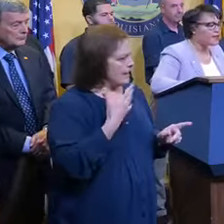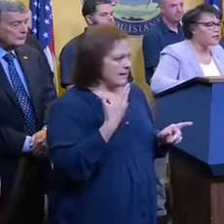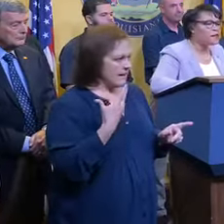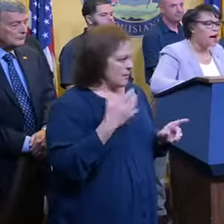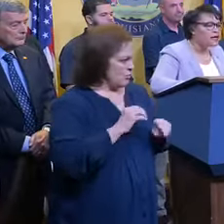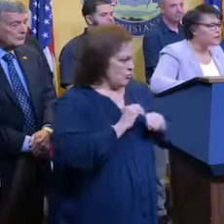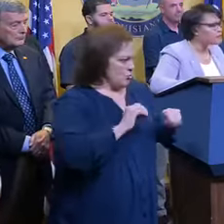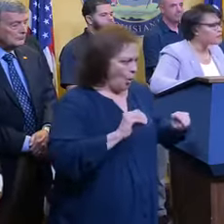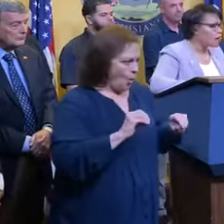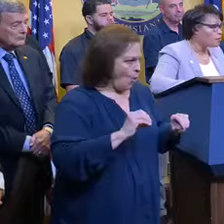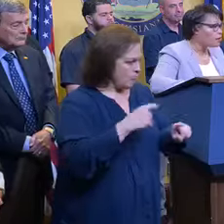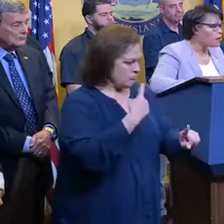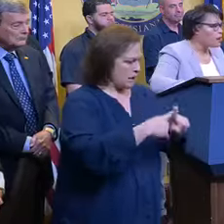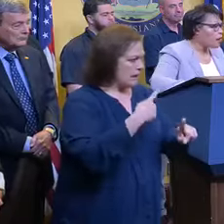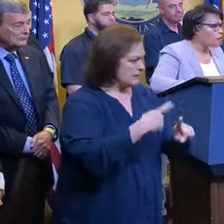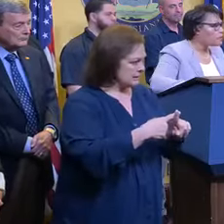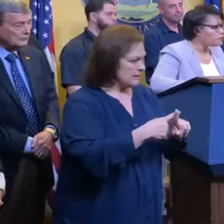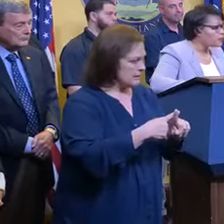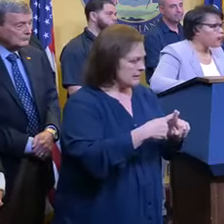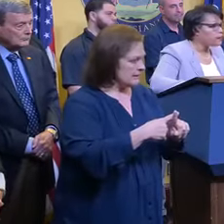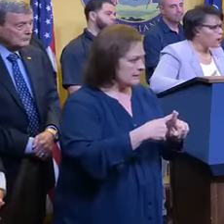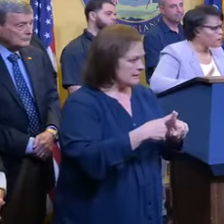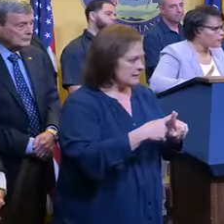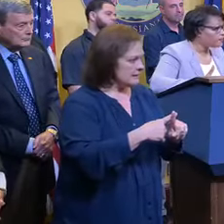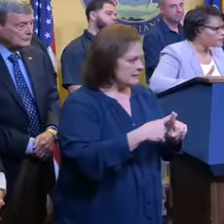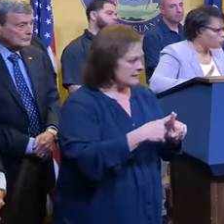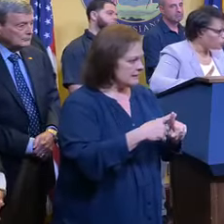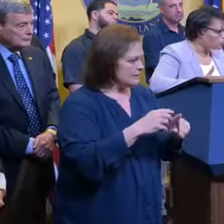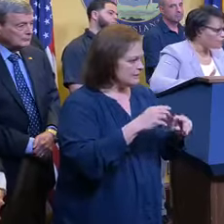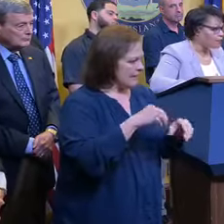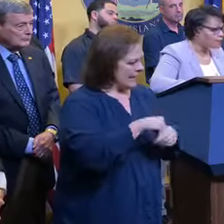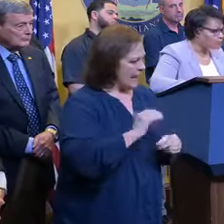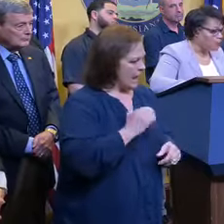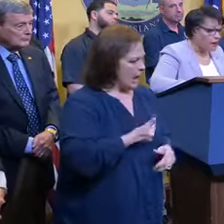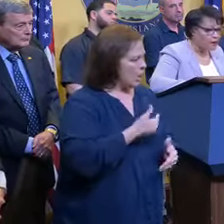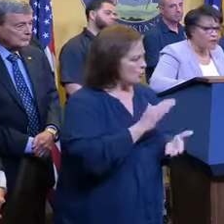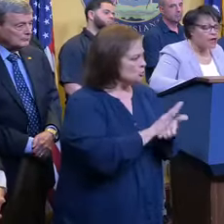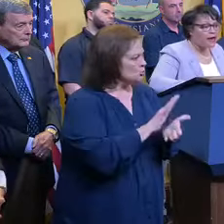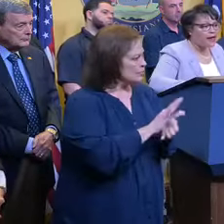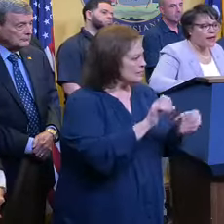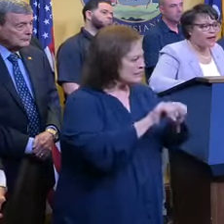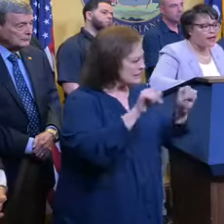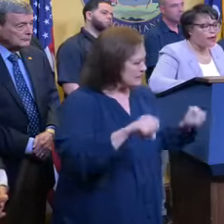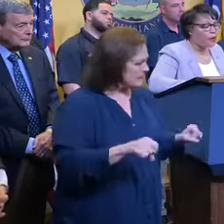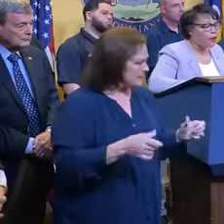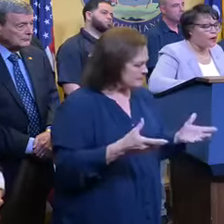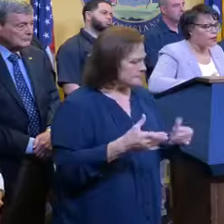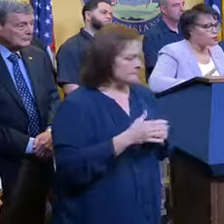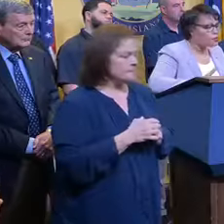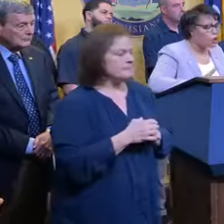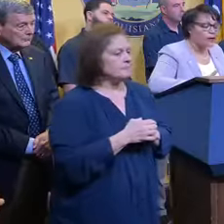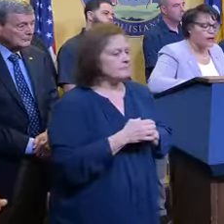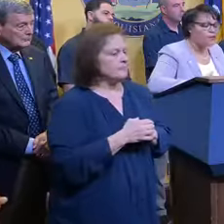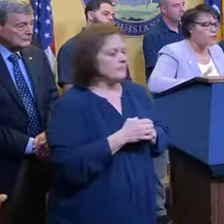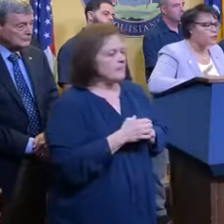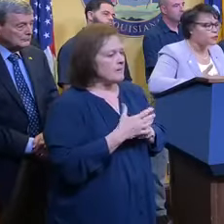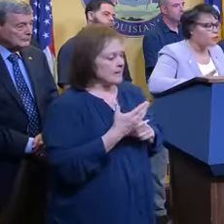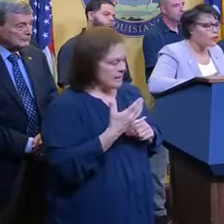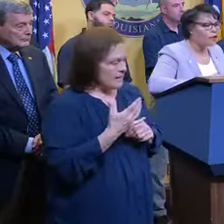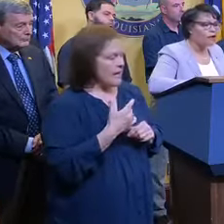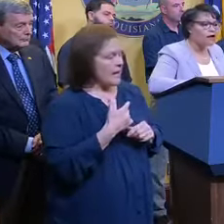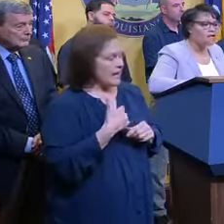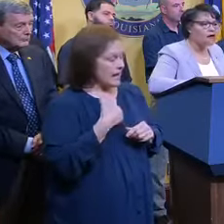not seen any positives coming within our primary schools, K through 12. And what I do know, and I'm in